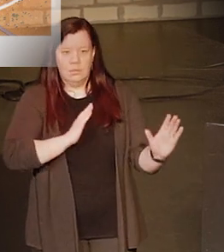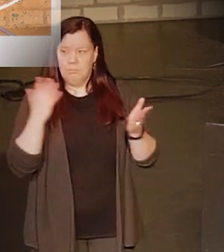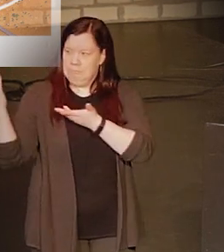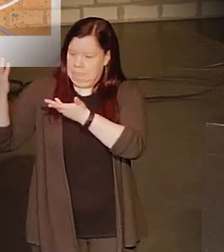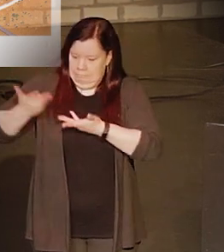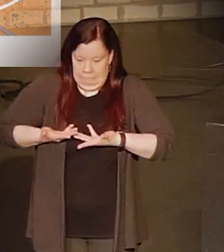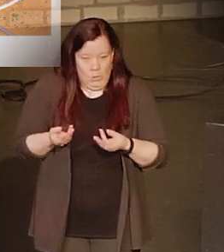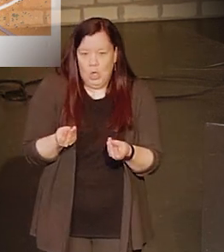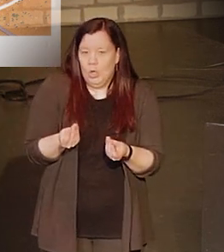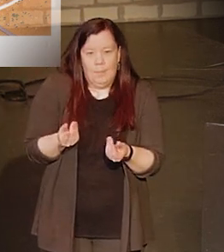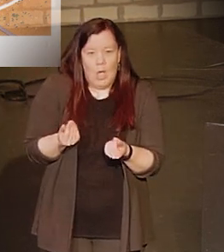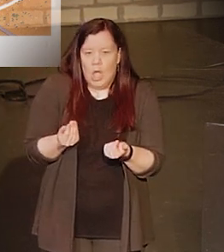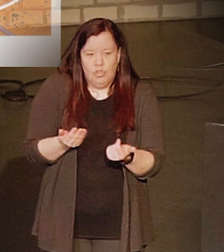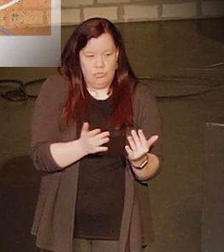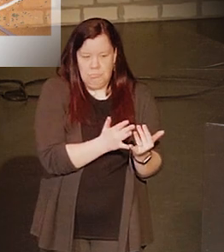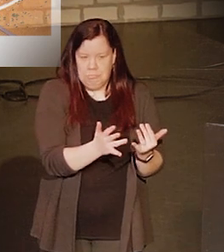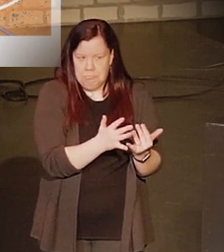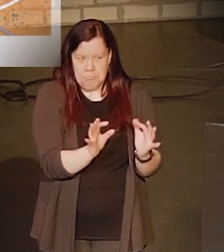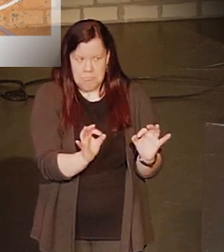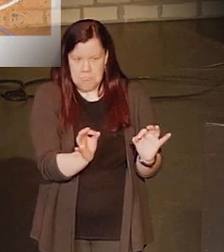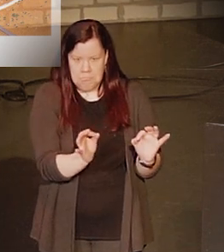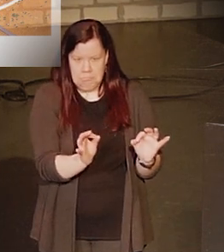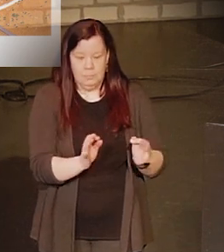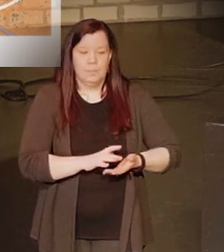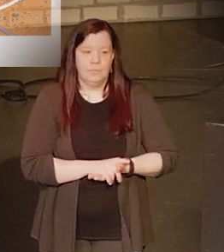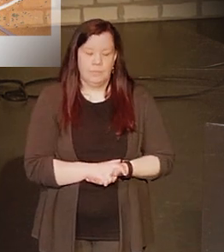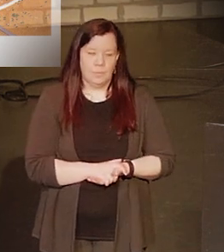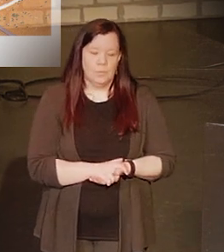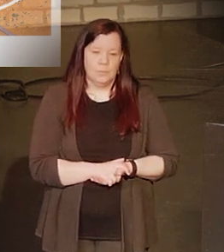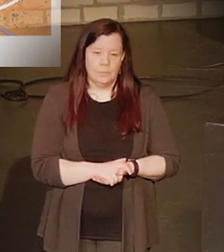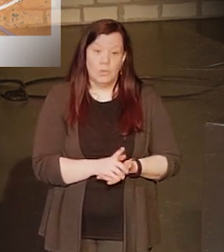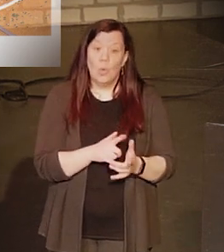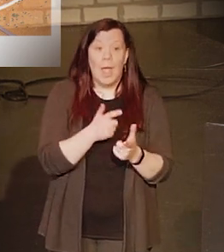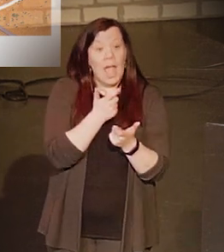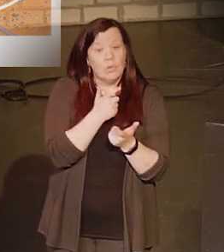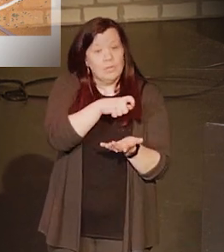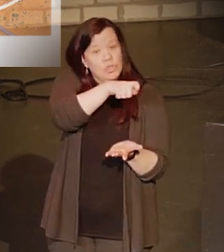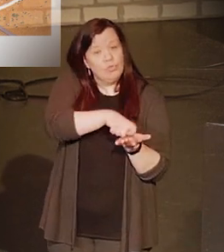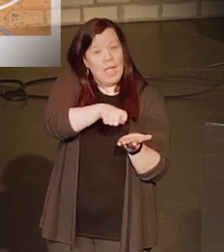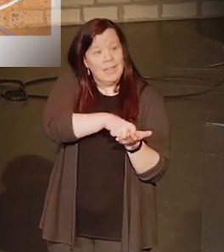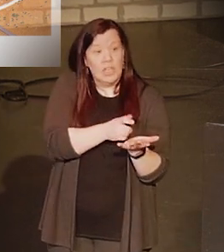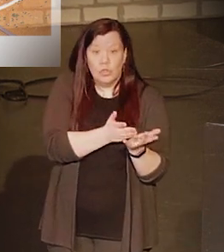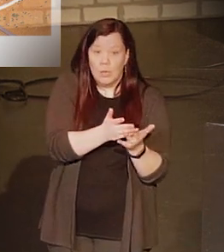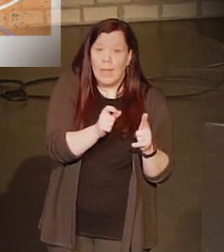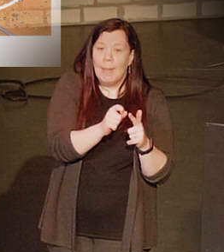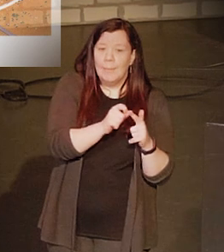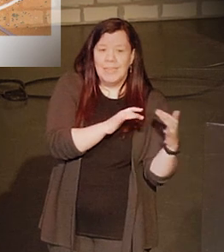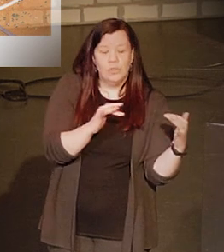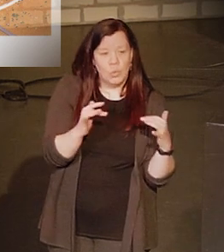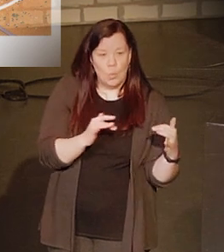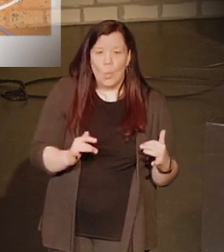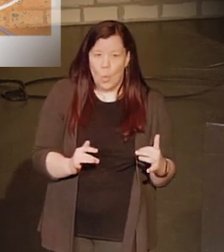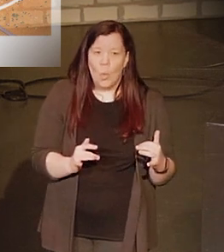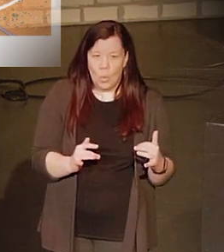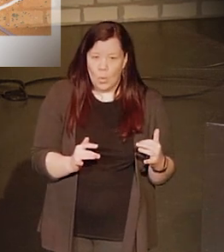today, through this intervening period. So we have Aristophanes writing during the period of the Peloponnesian War when there's all still to